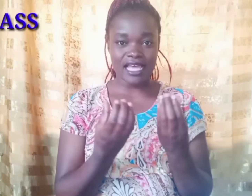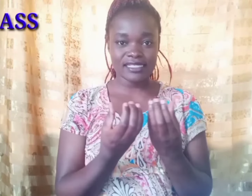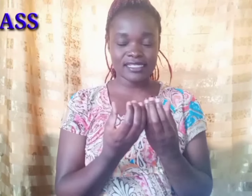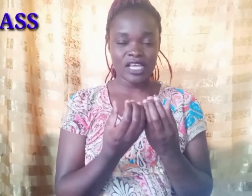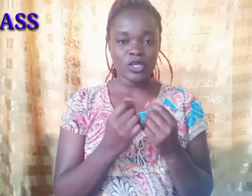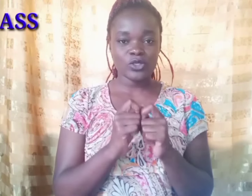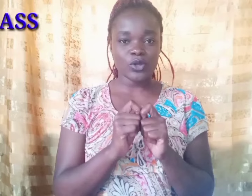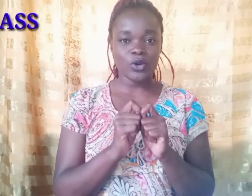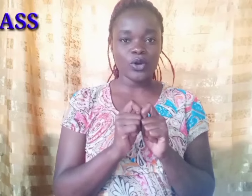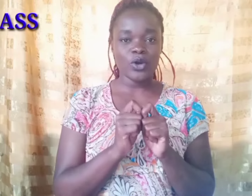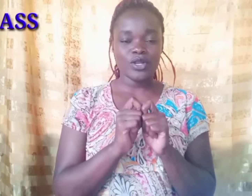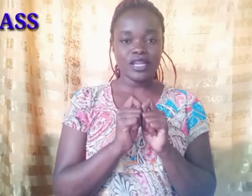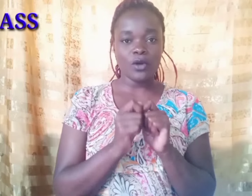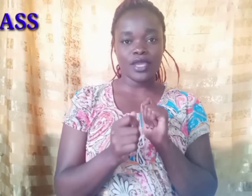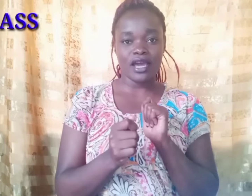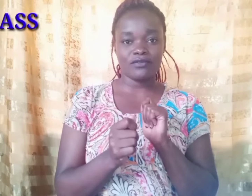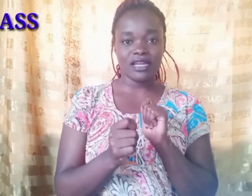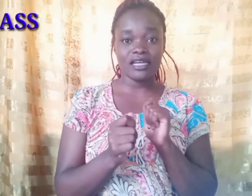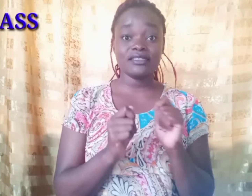class. So now we have learned